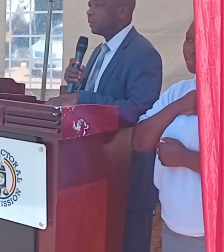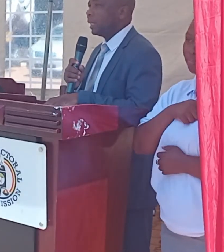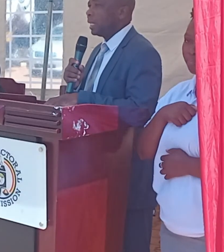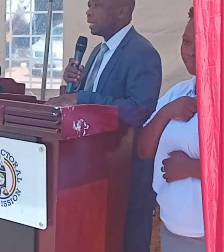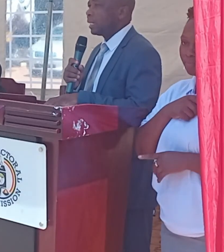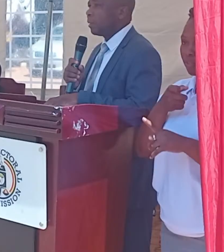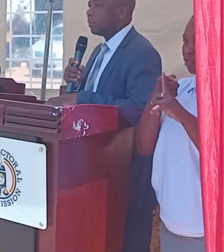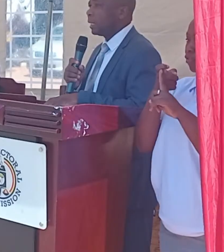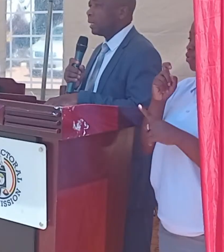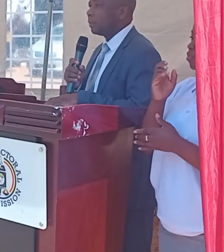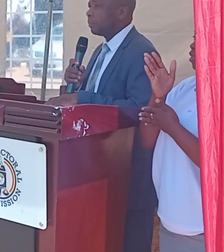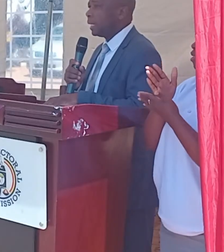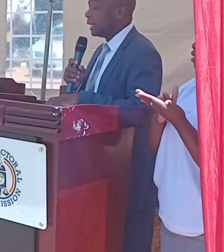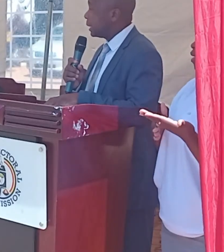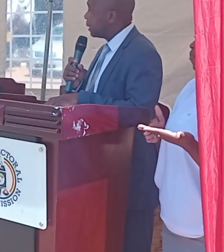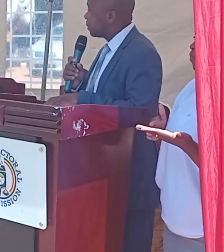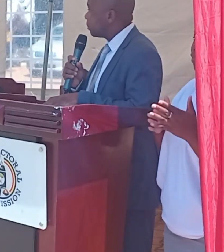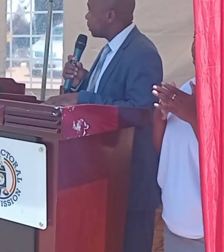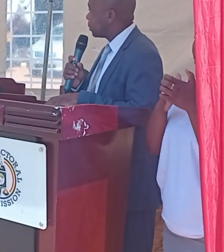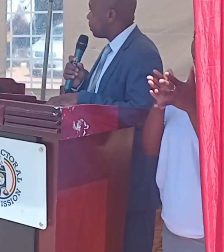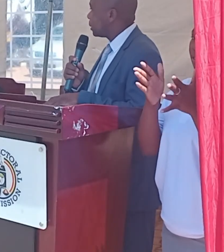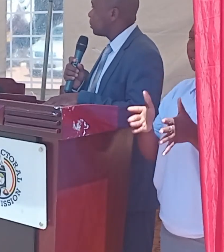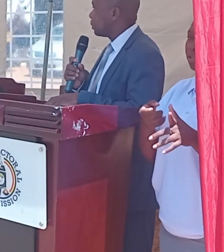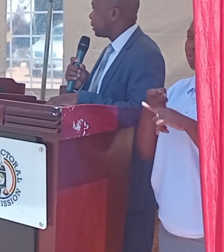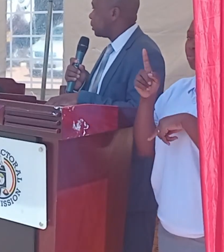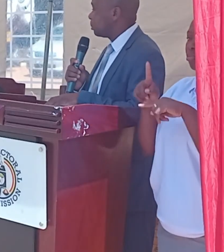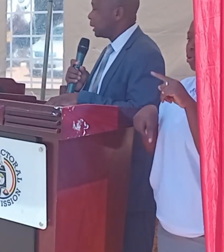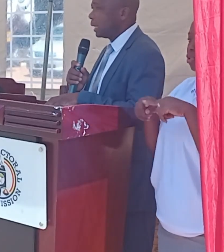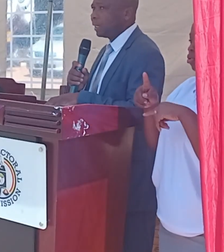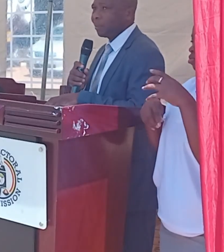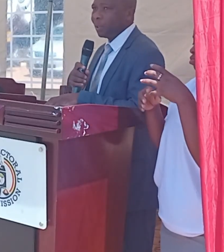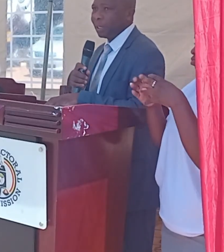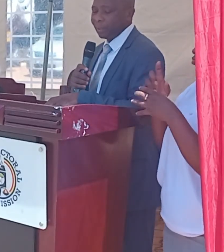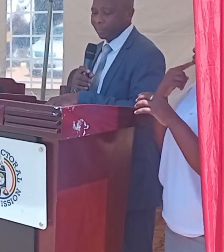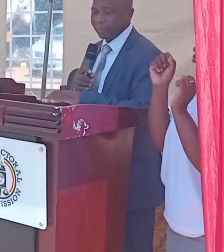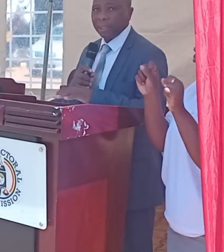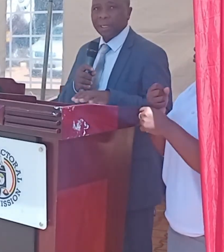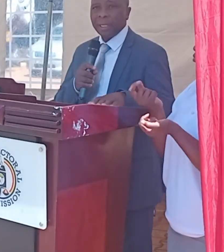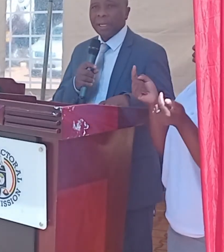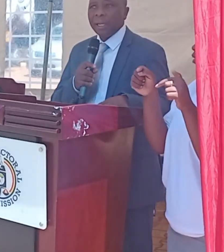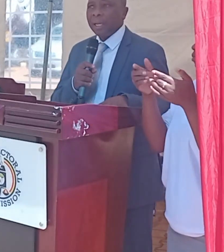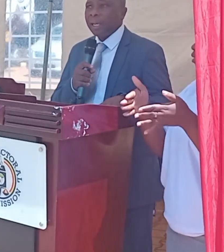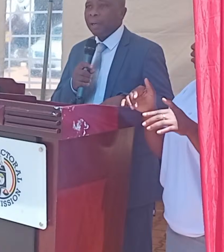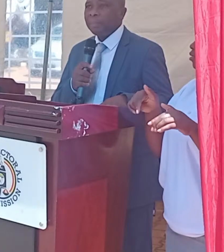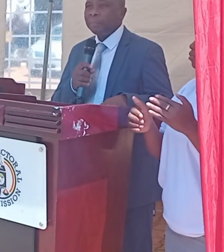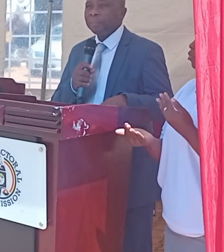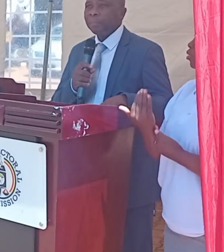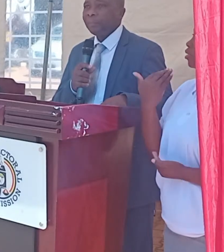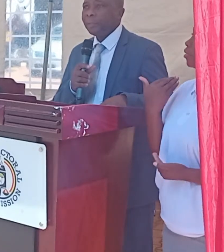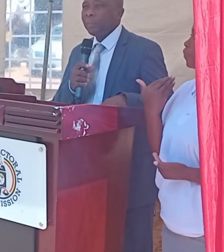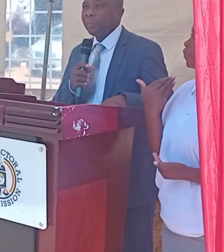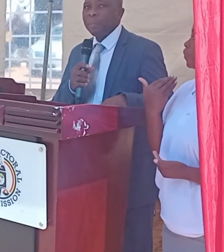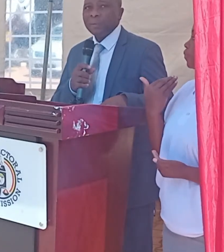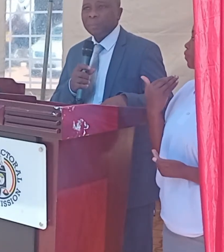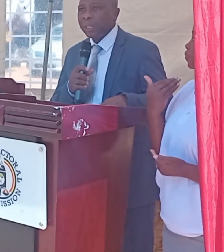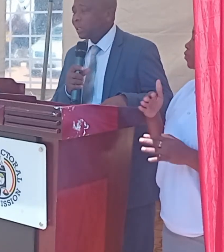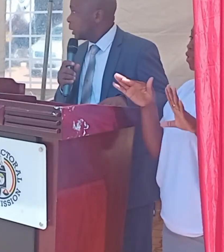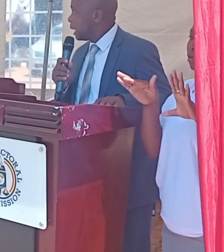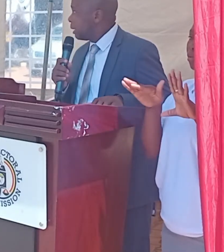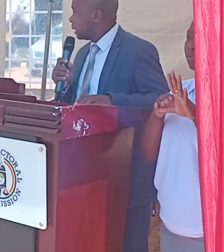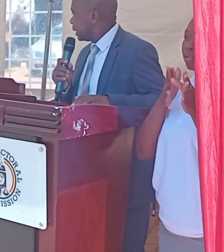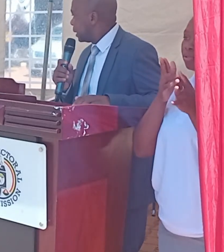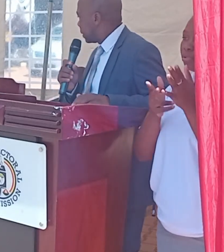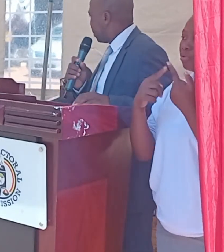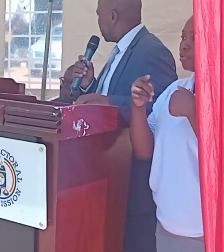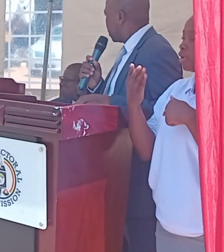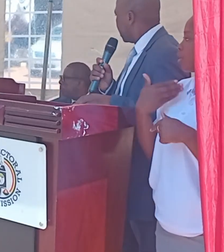from some leaders from political parties who are not able to be here this morning. Members of the press, we